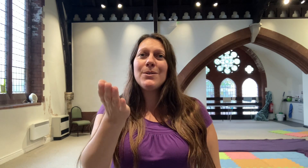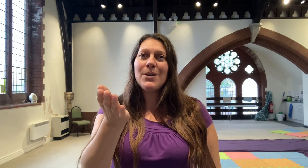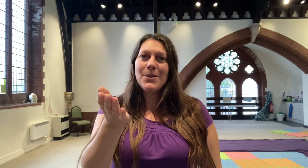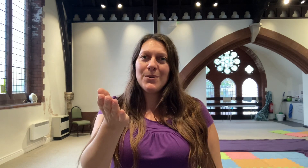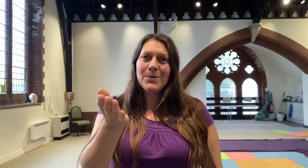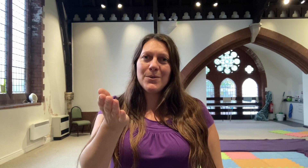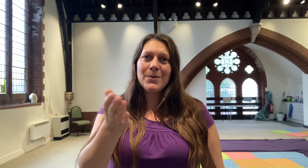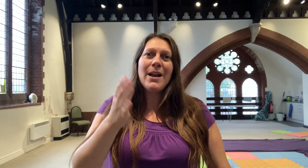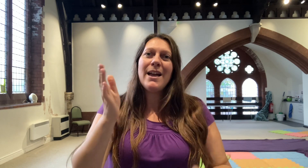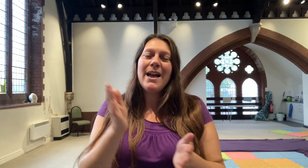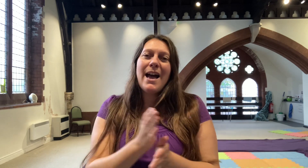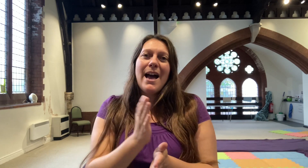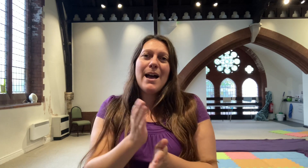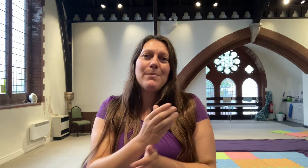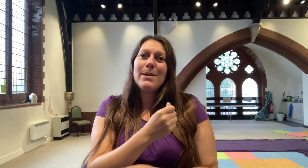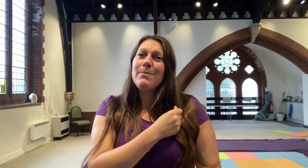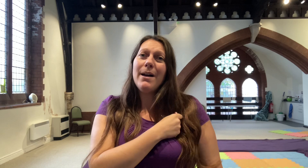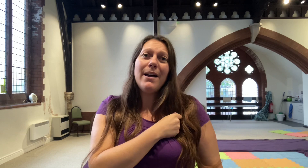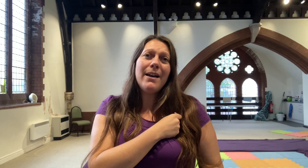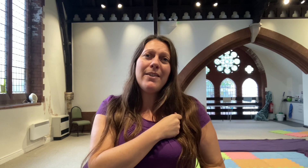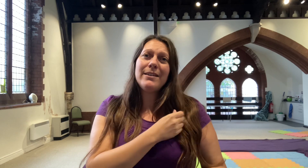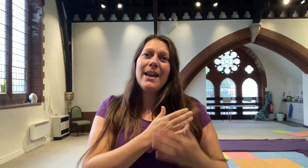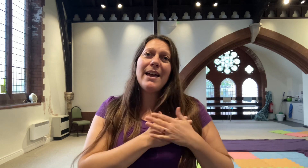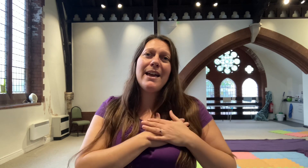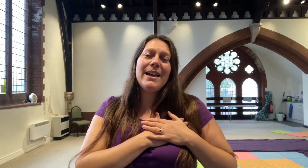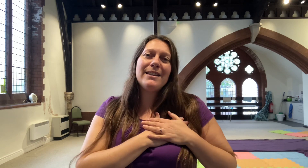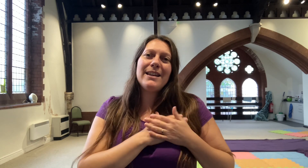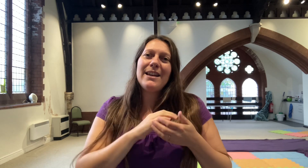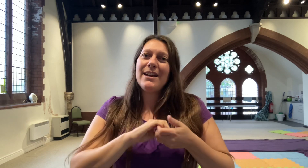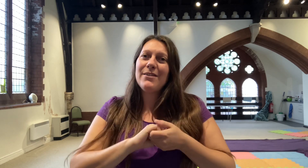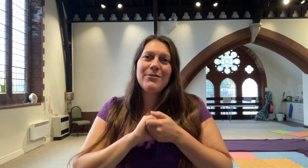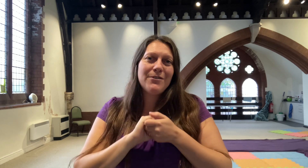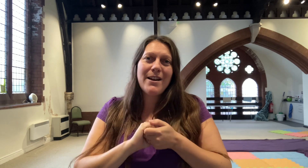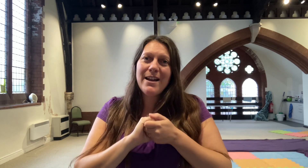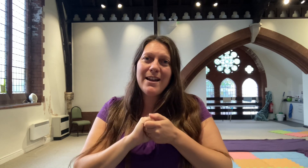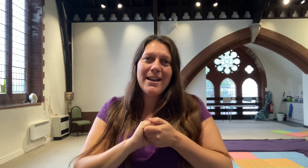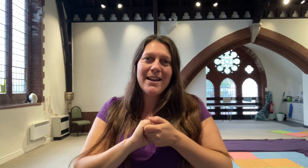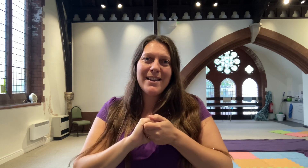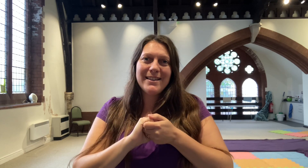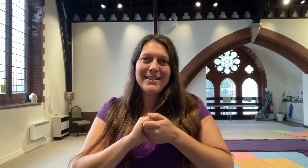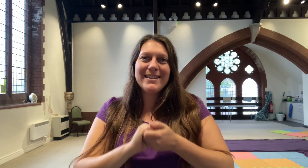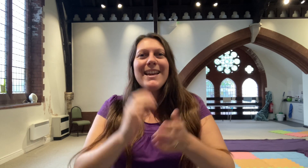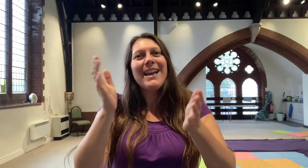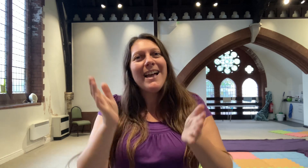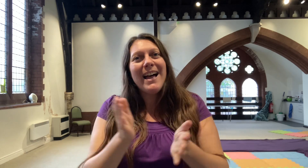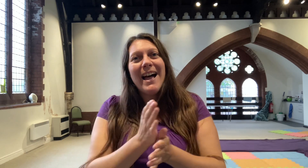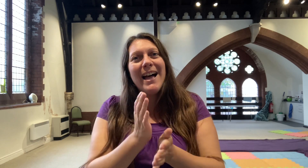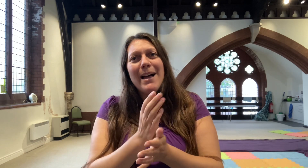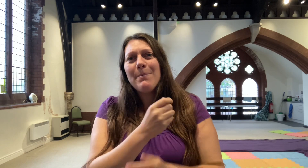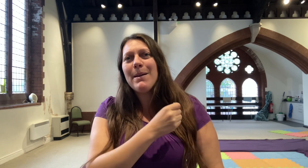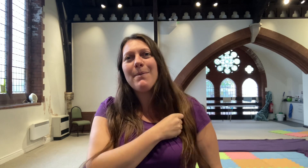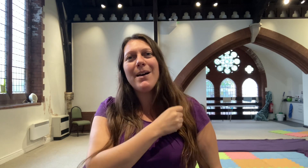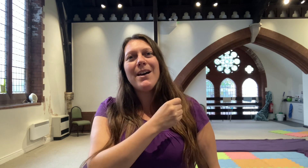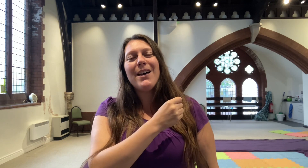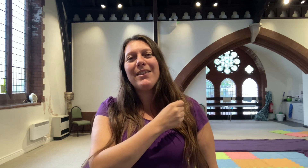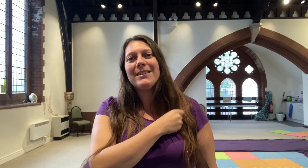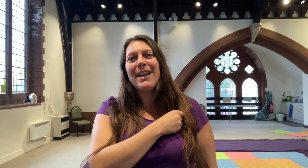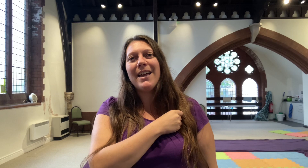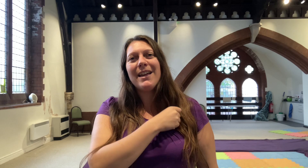you. Happy birthday, dear friend. Happy birthday